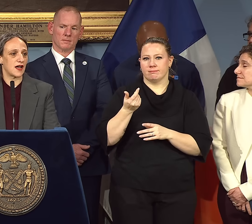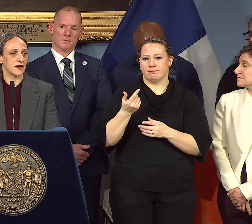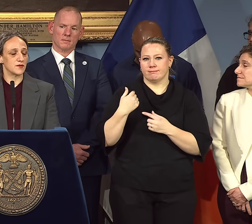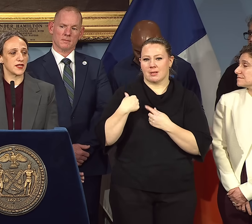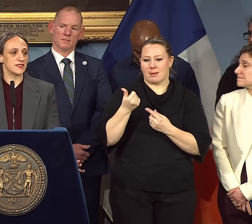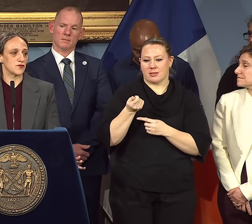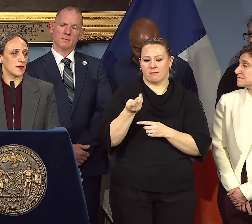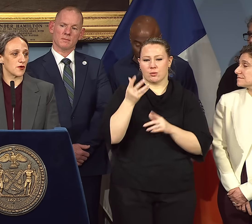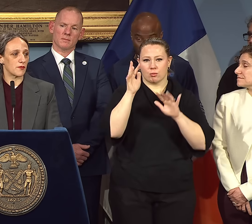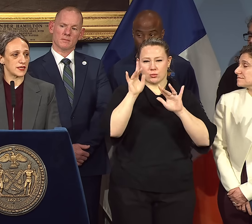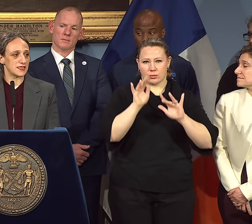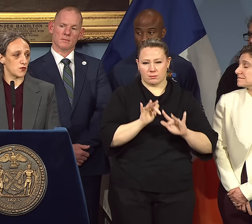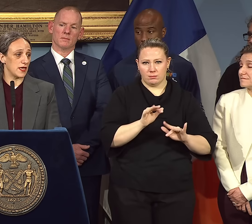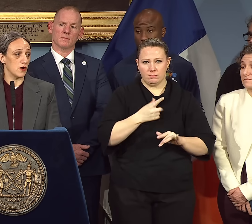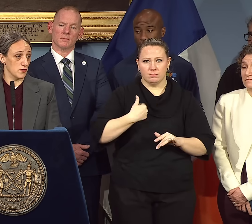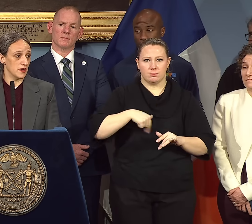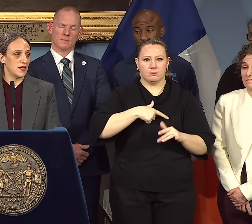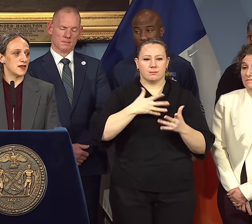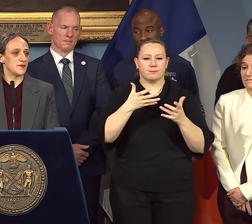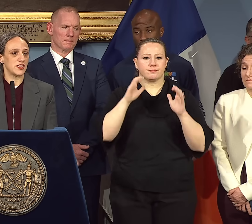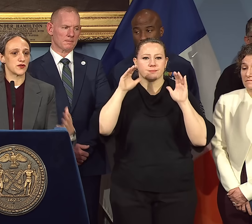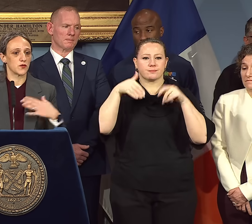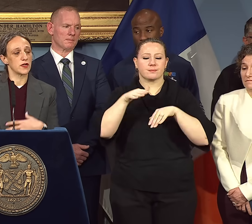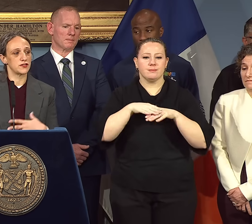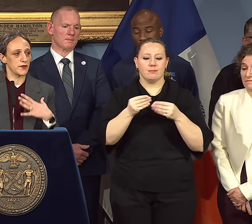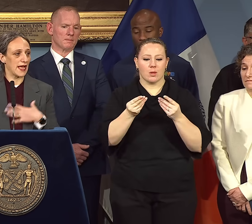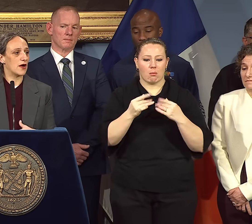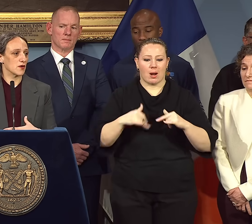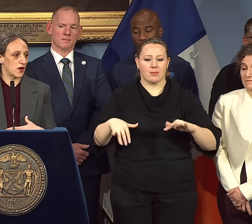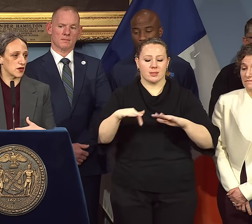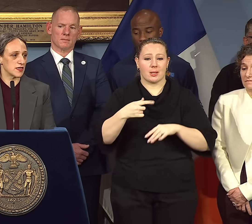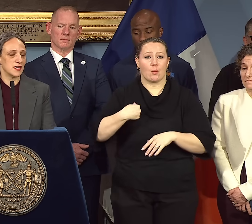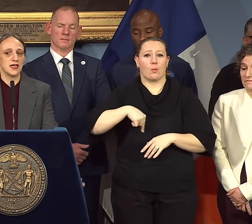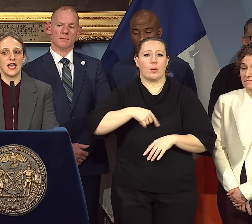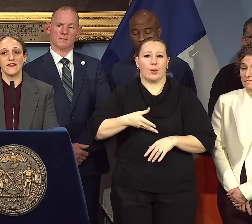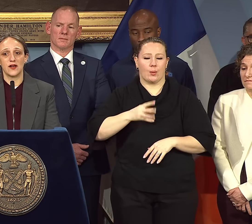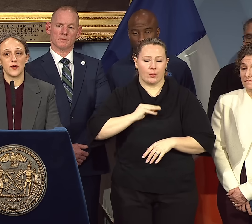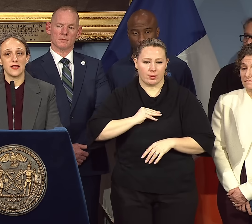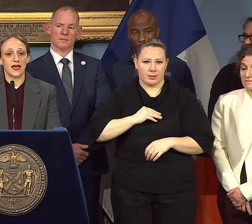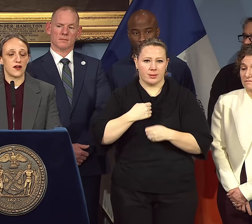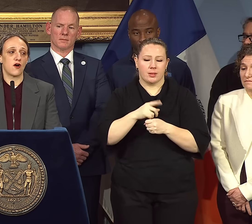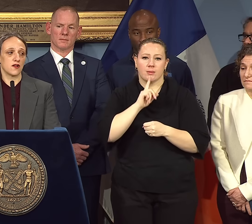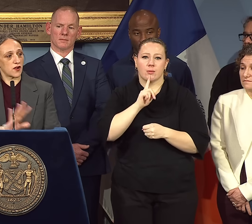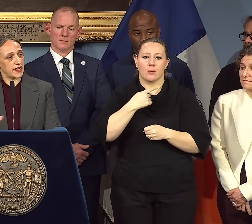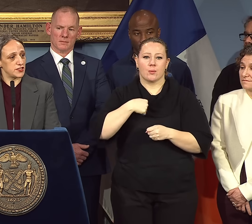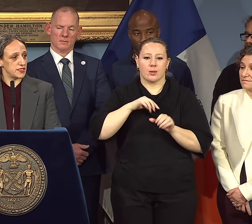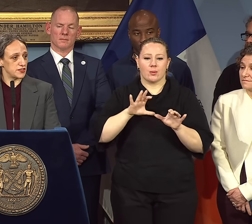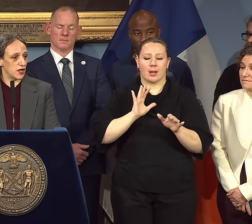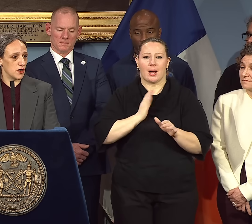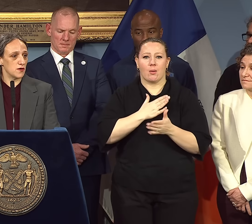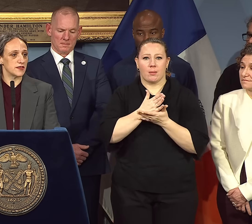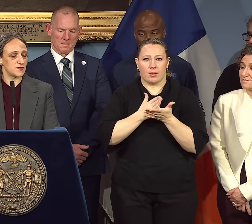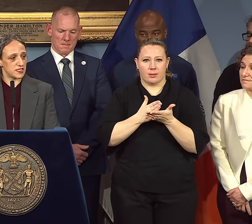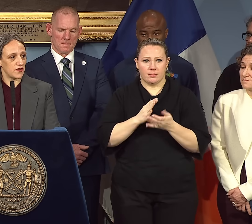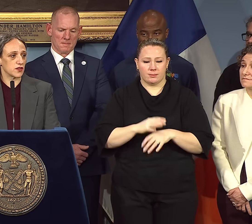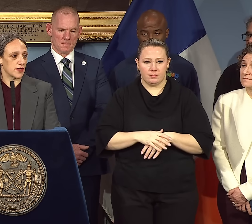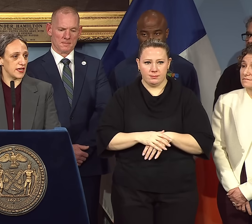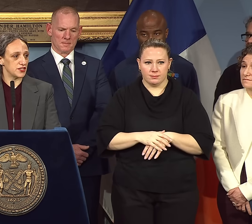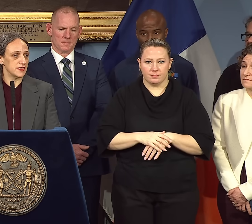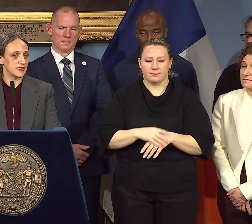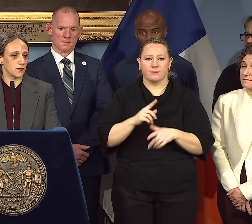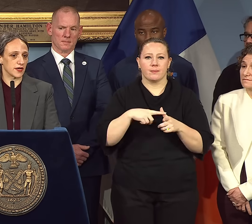wanted to focus on complaints around properties that we own to make sure that we're doing our part. And then we let all of our agencies know the